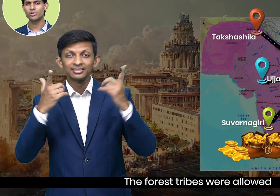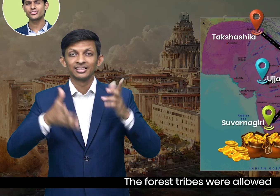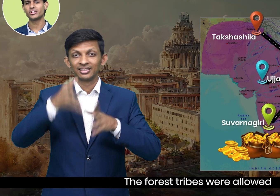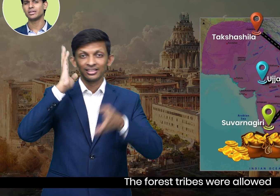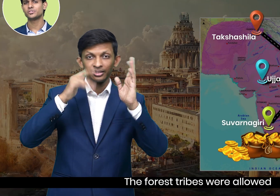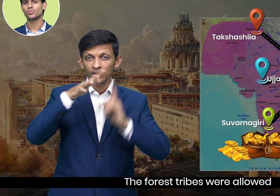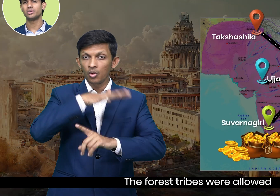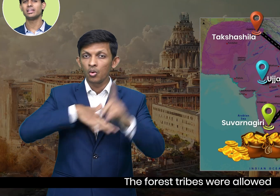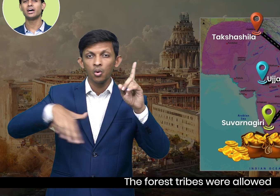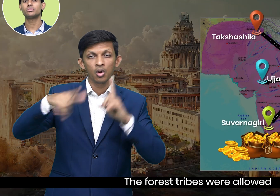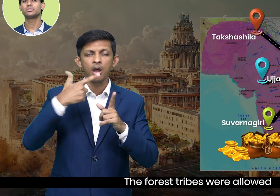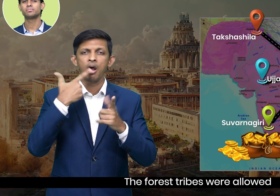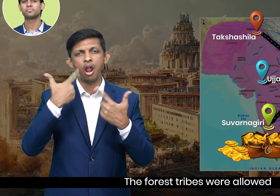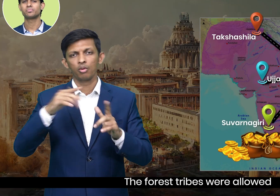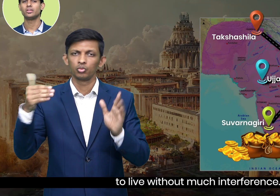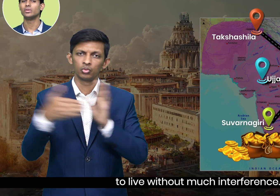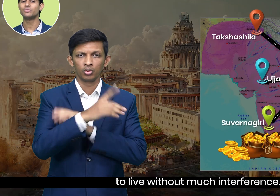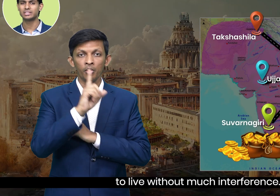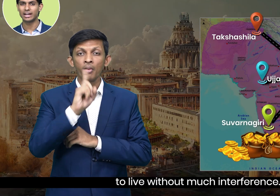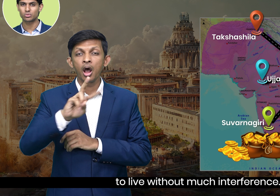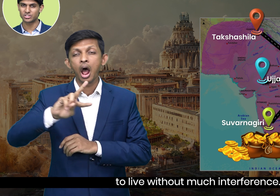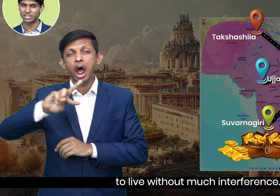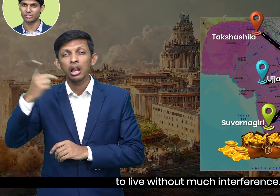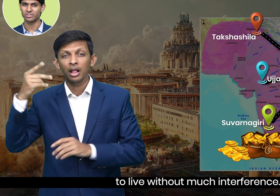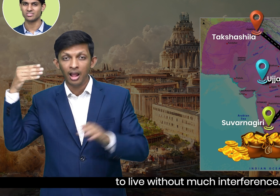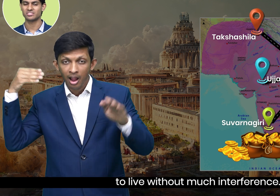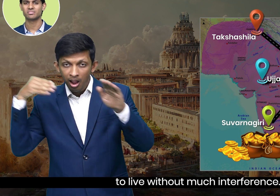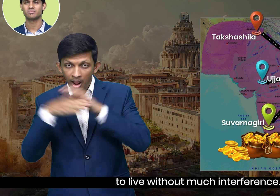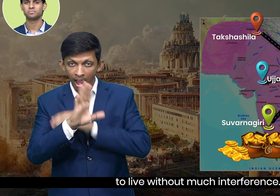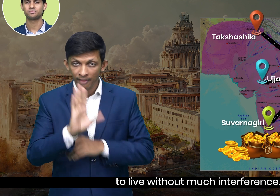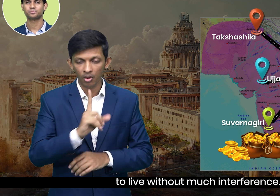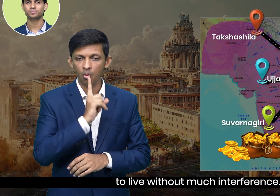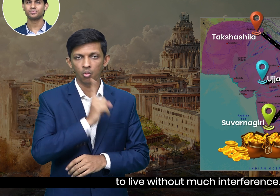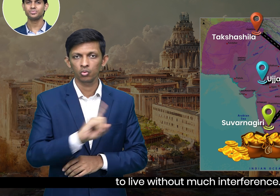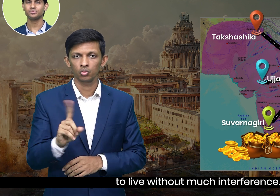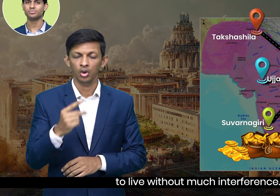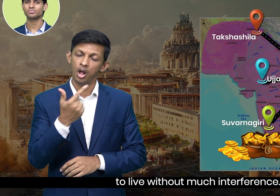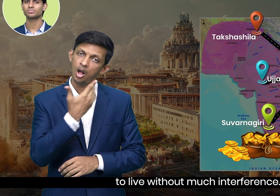The forest tribes were allowed to live without much interference.